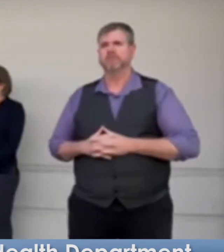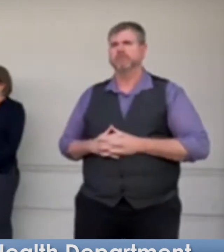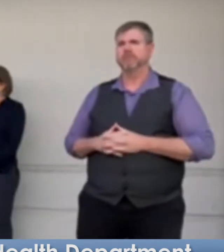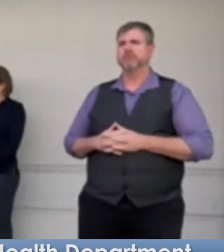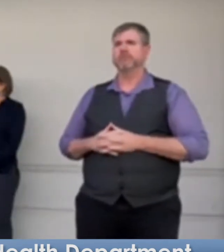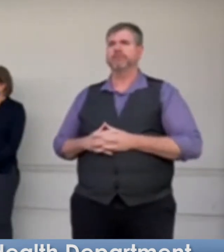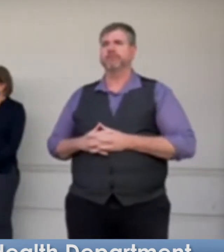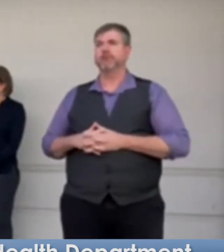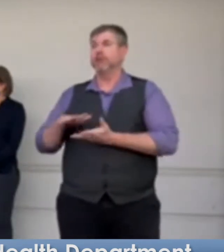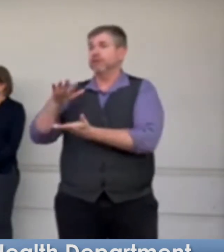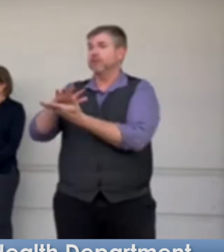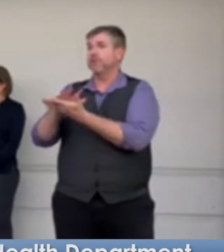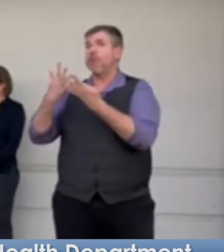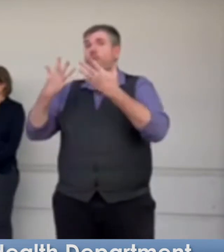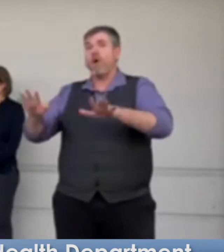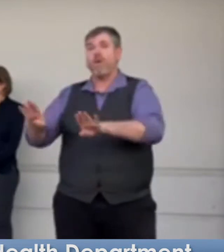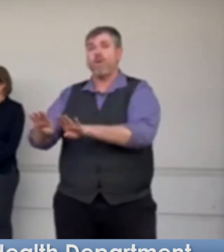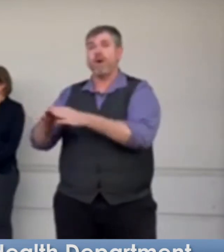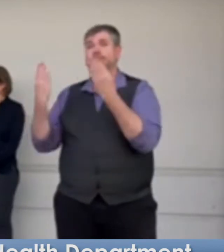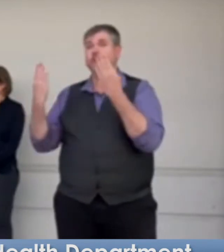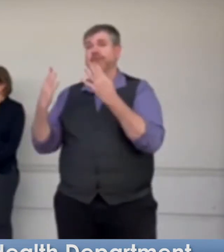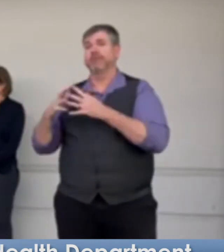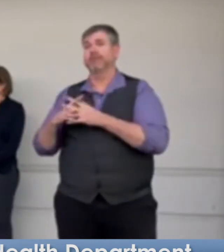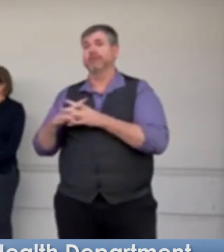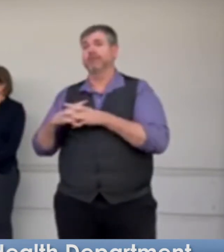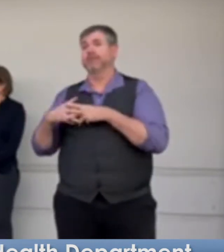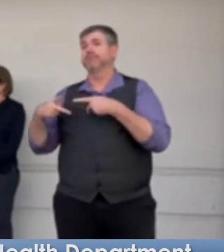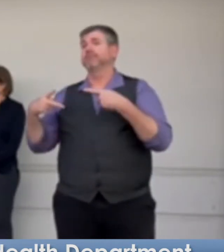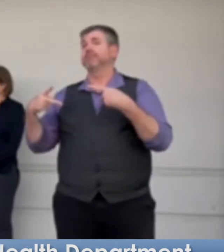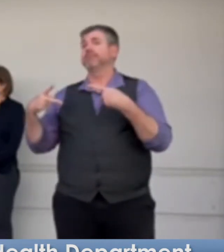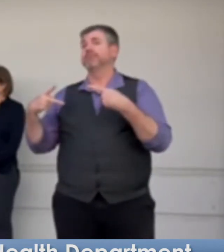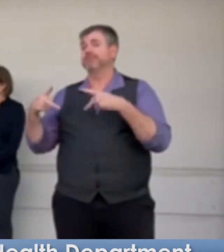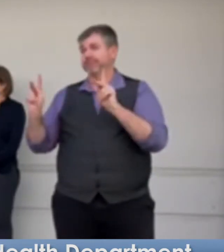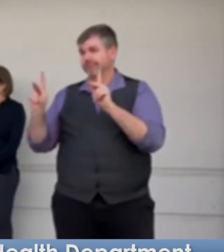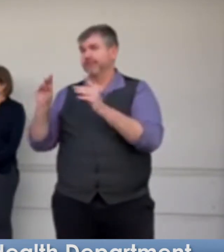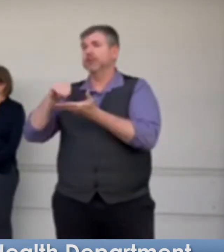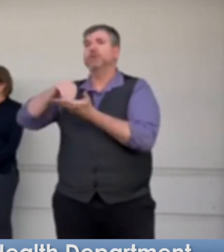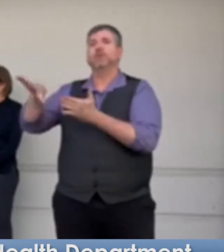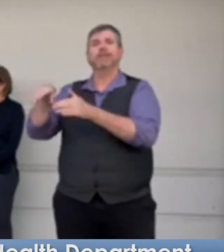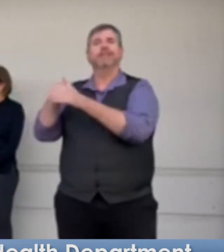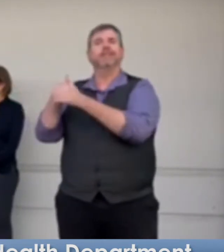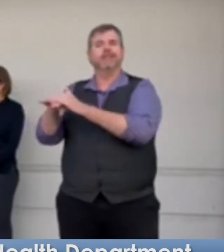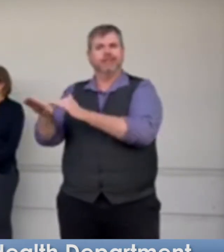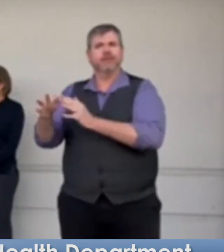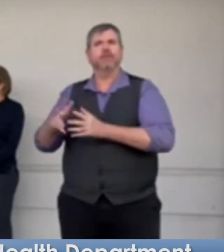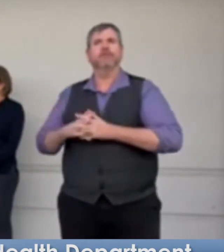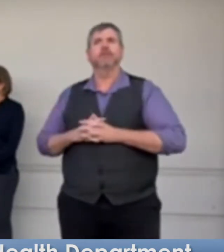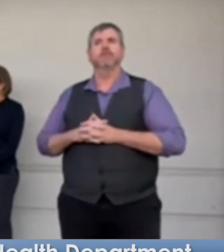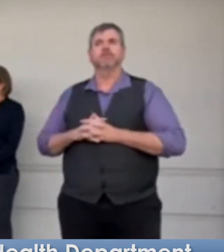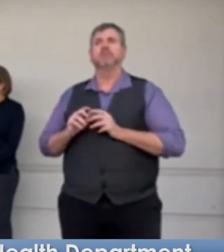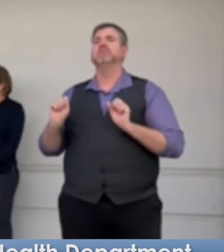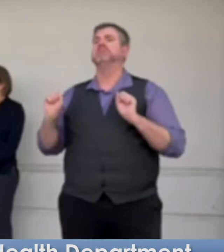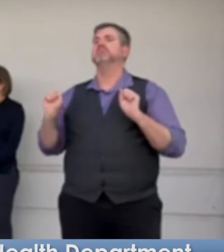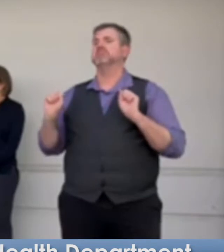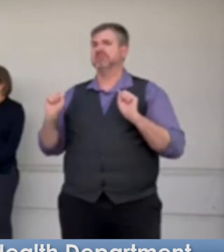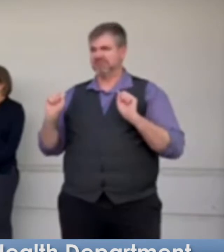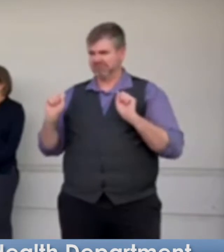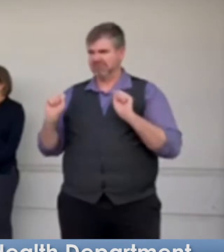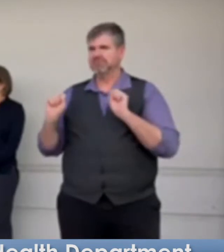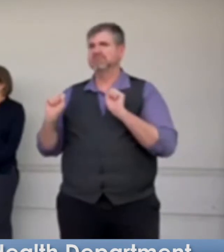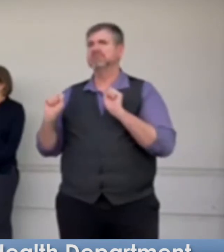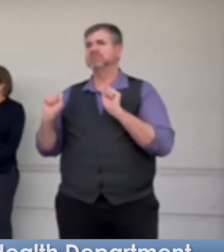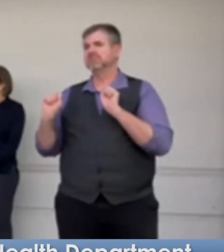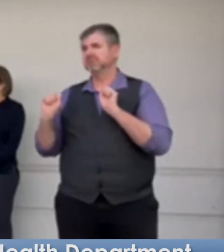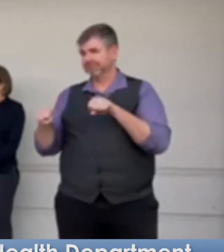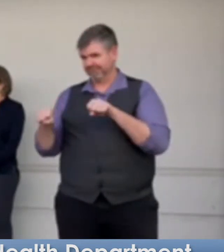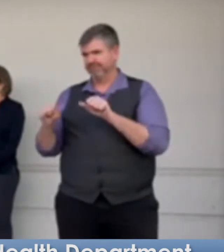opened for in-person instruction can continue to operate as long as they're following the protocols that